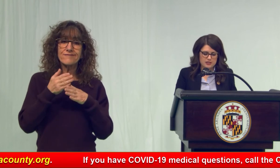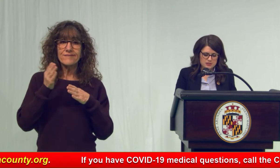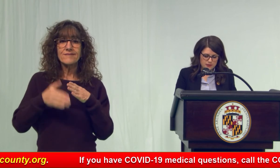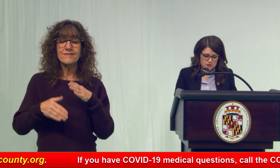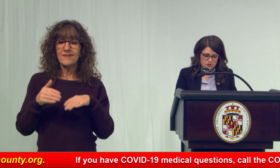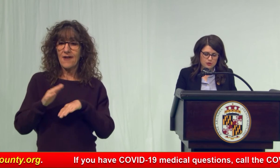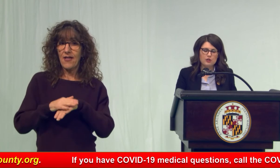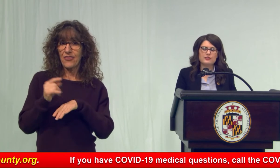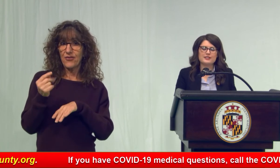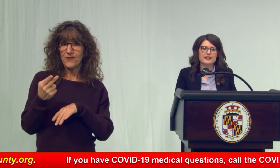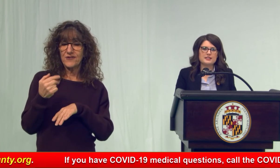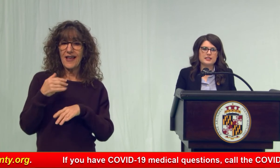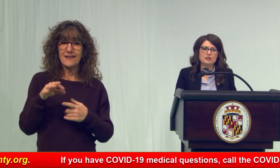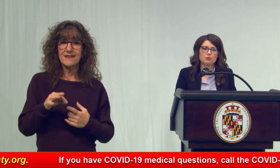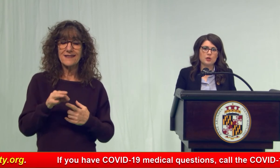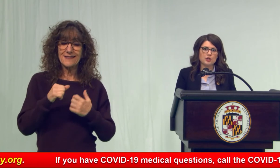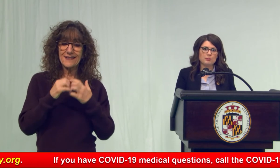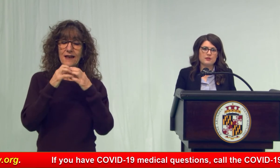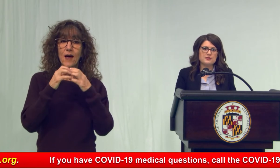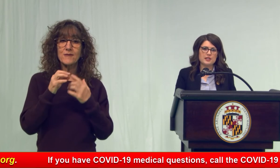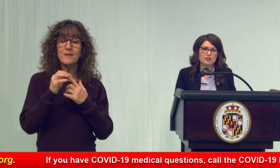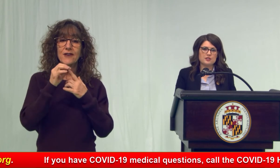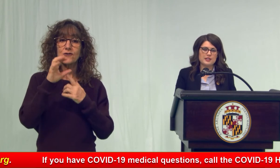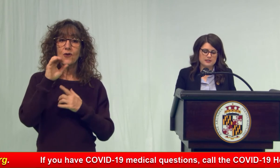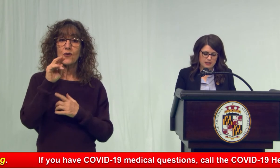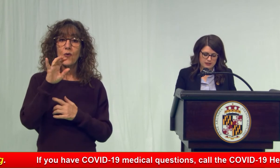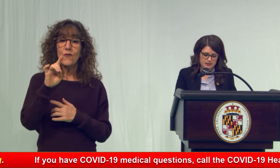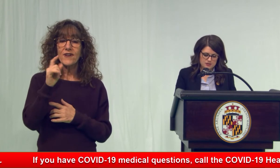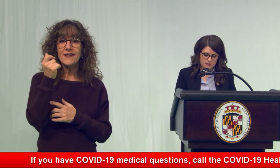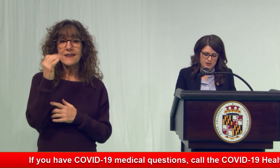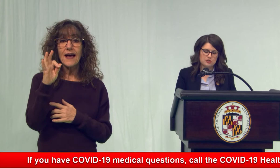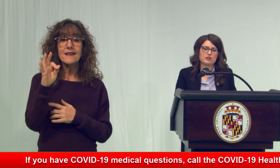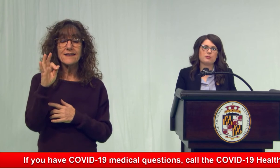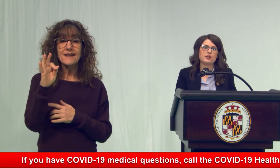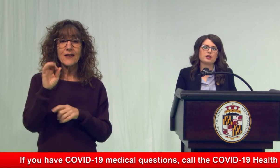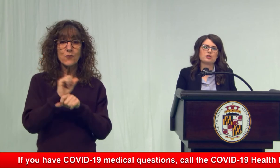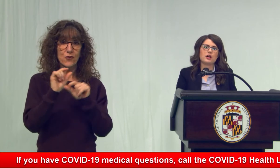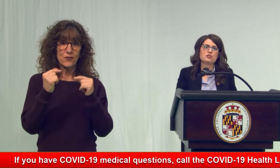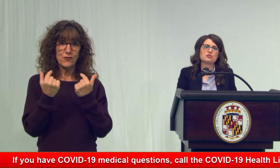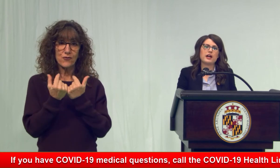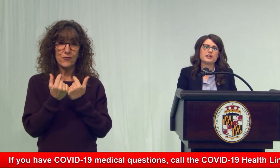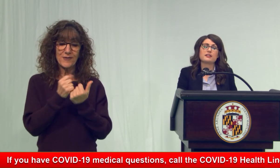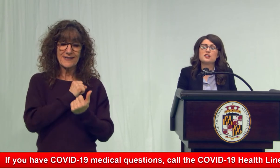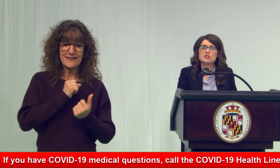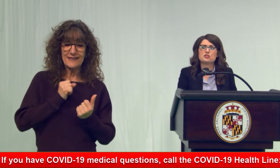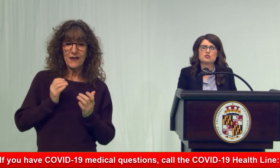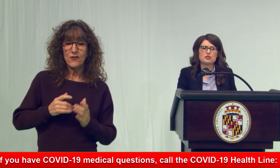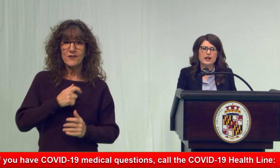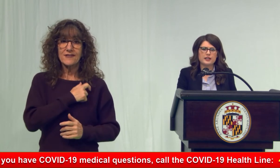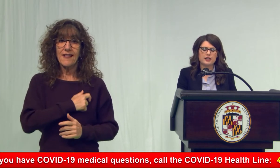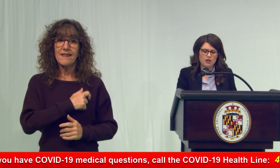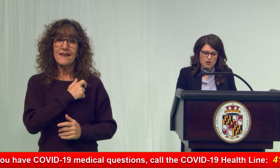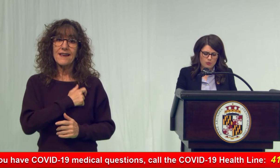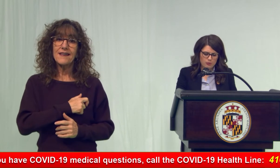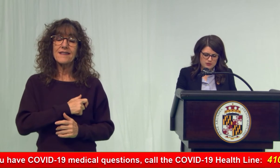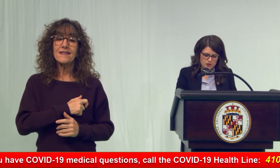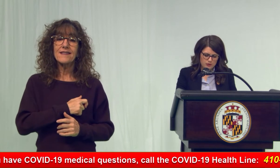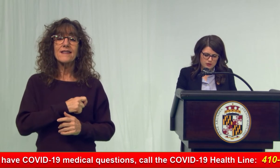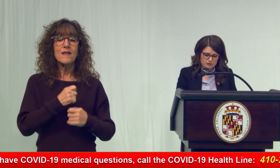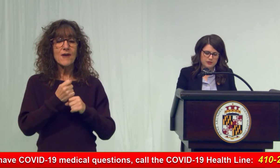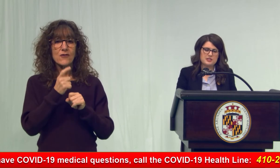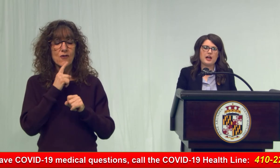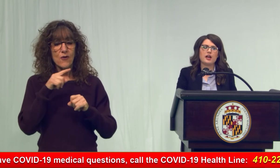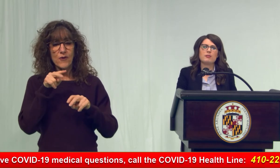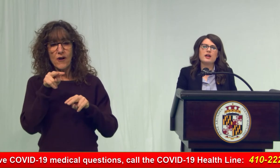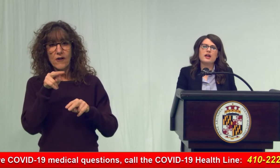up a special COVID-19 work group of senators and delegates to make sure that we are tracking, the legislature is tracking what is